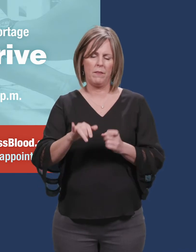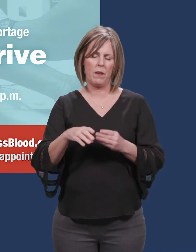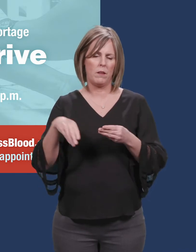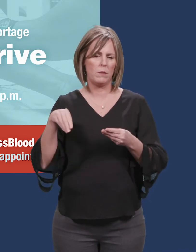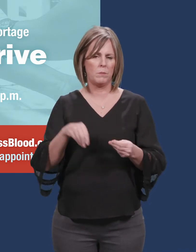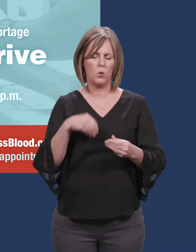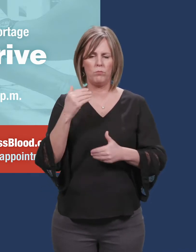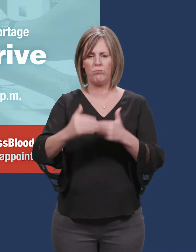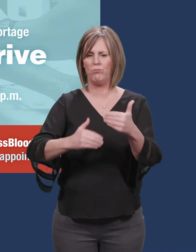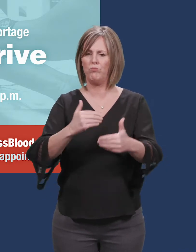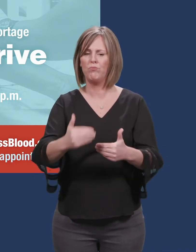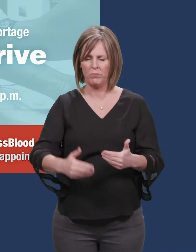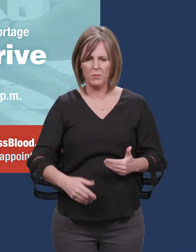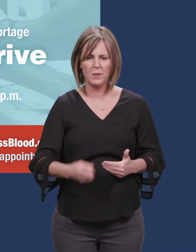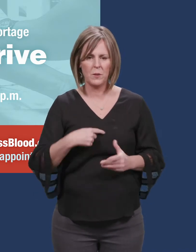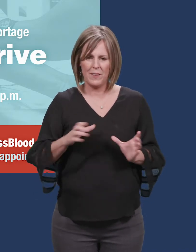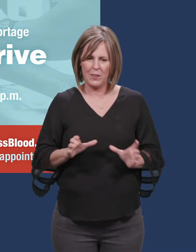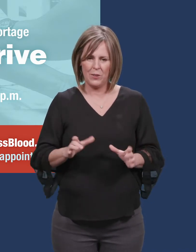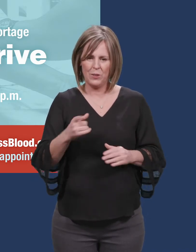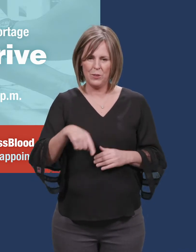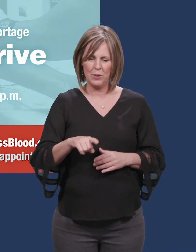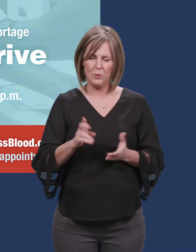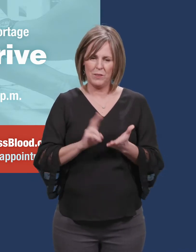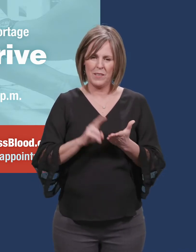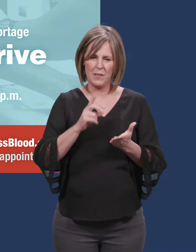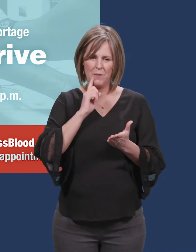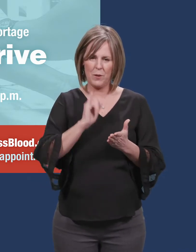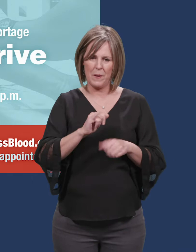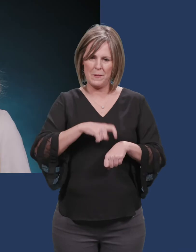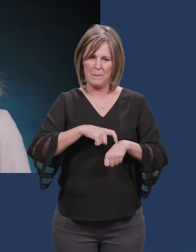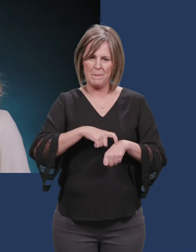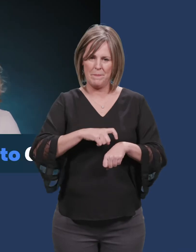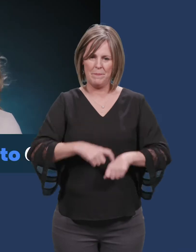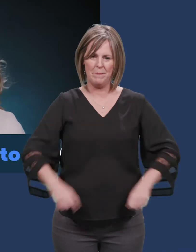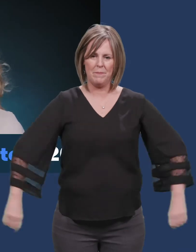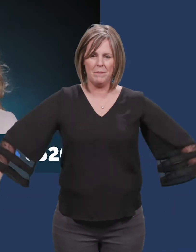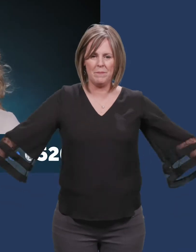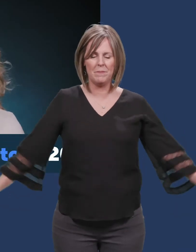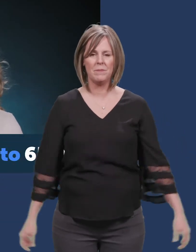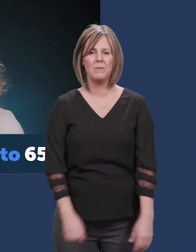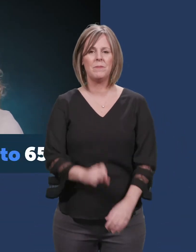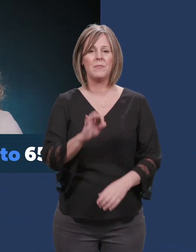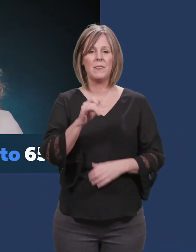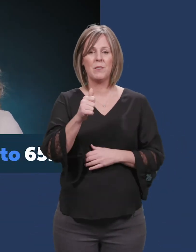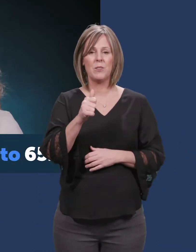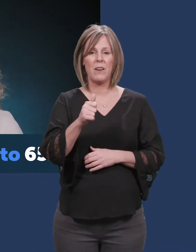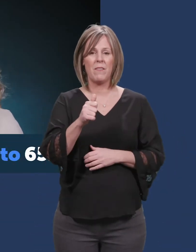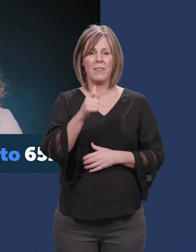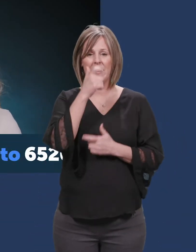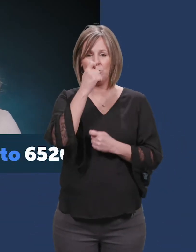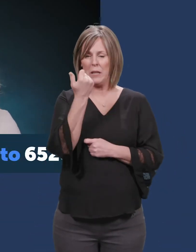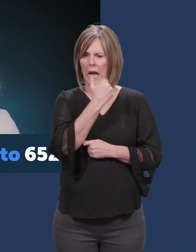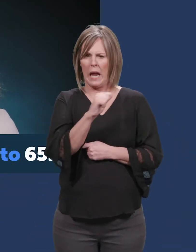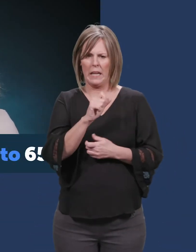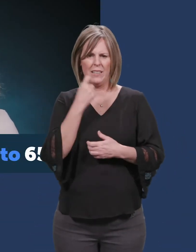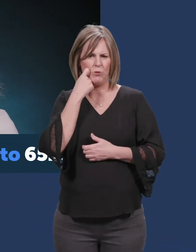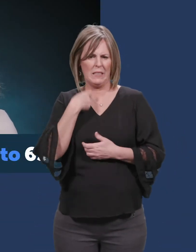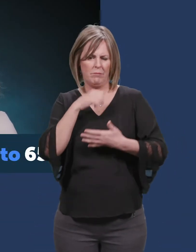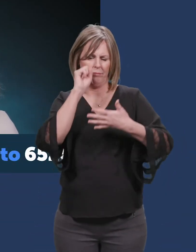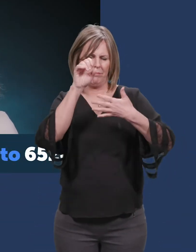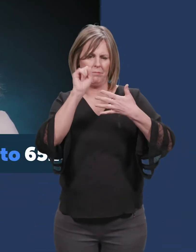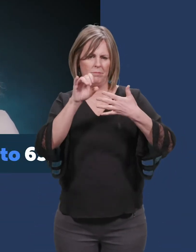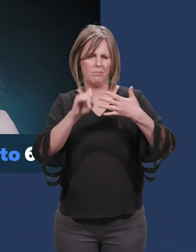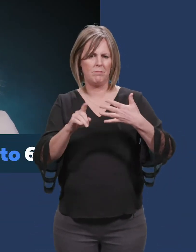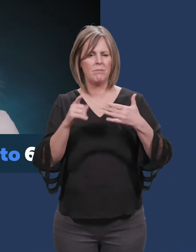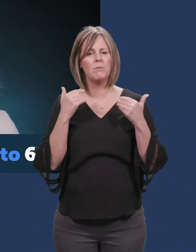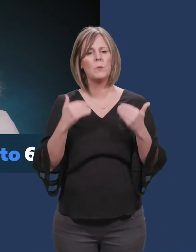and quick process, so I encourage you to sign up for a time slot to give. If you're interested in anything I just mentioned, all you have to do is